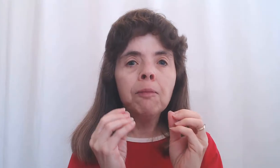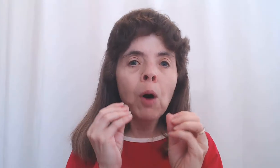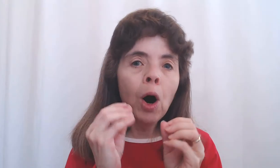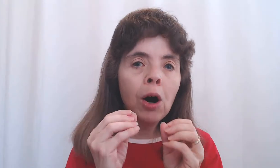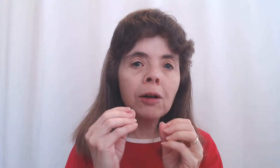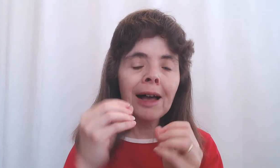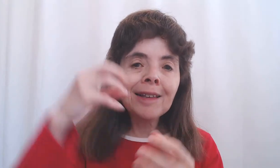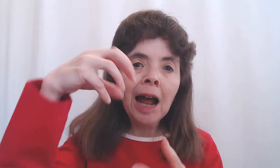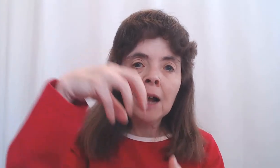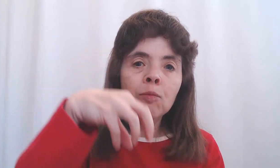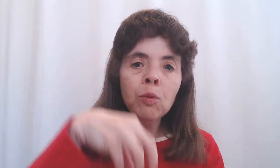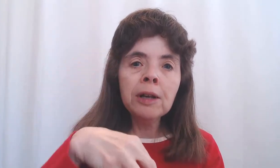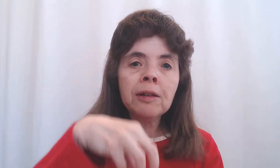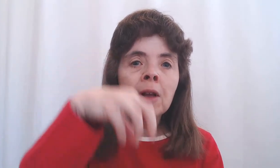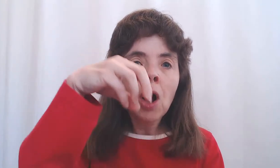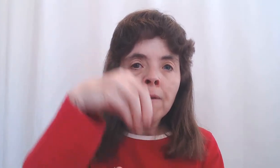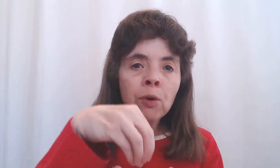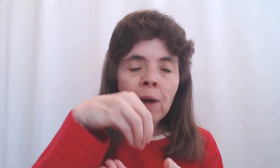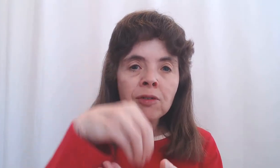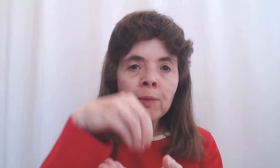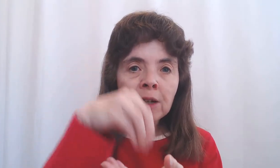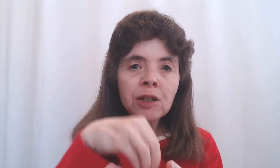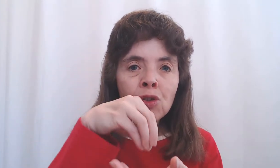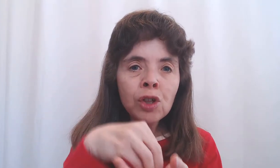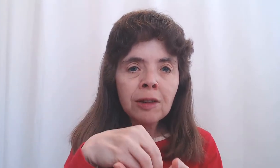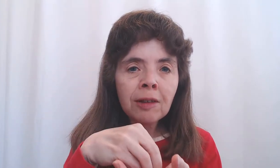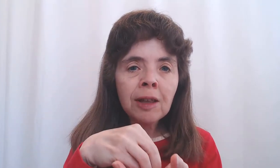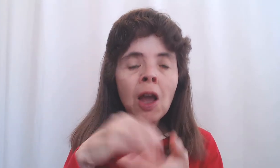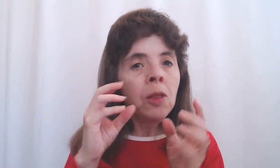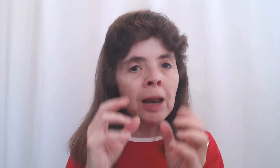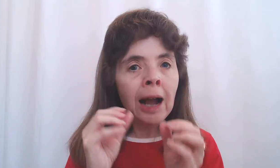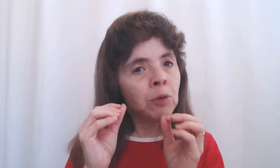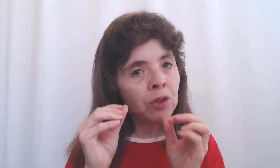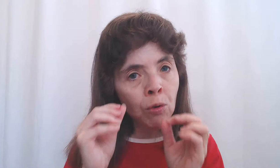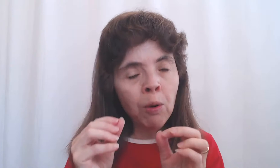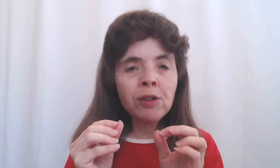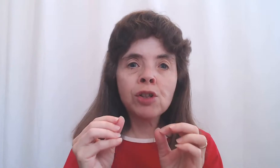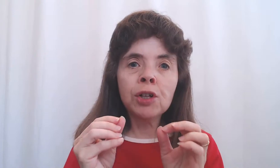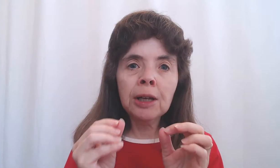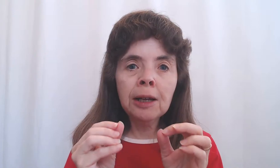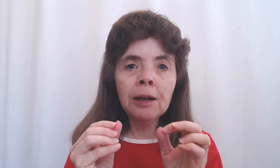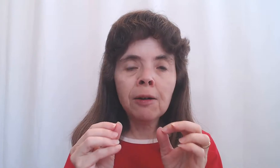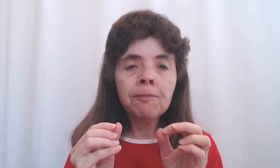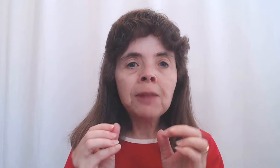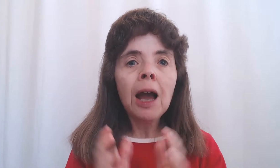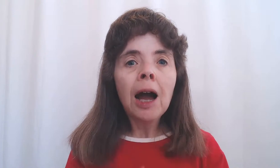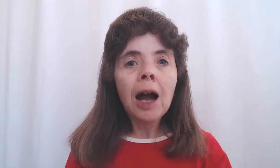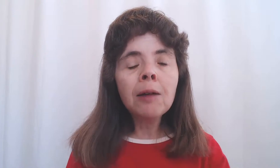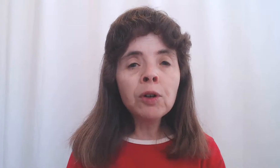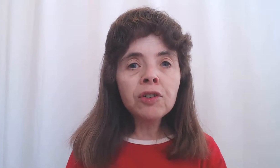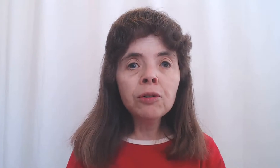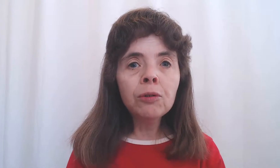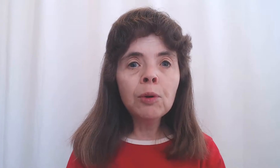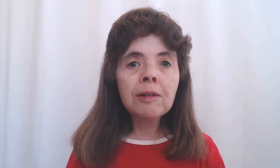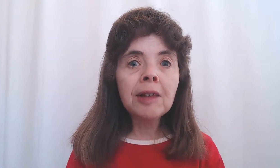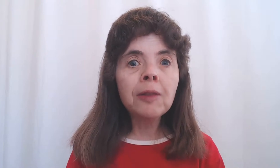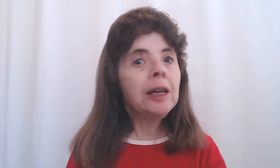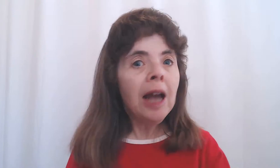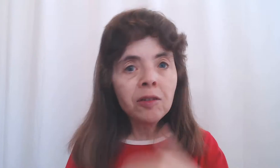Paul as an eyewitness of the resurrected Jesus that I want to question here. I want to say that yes,